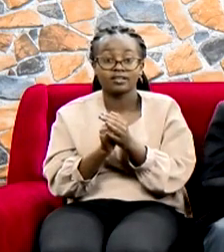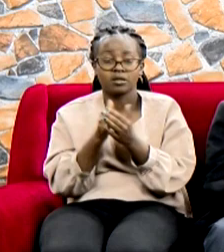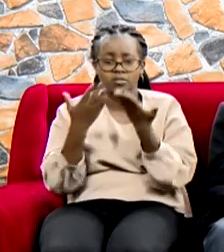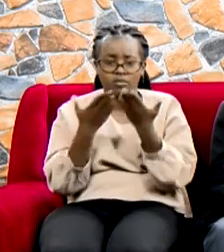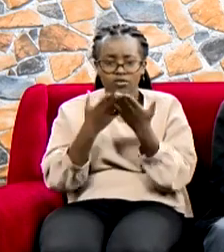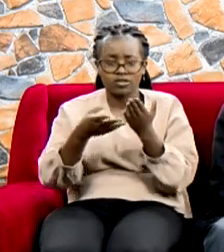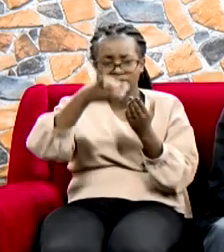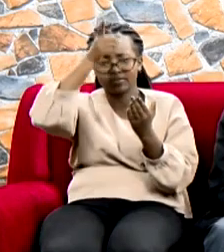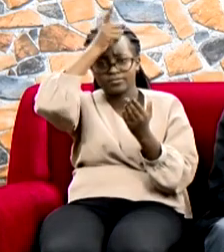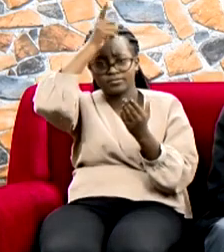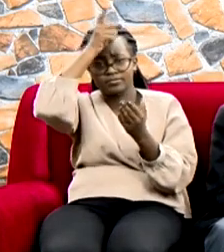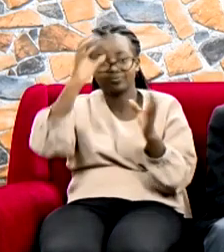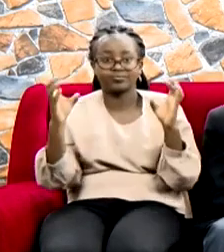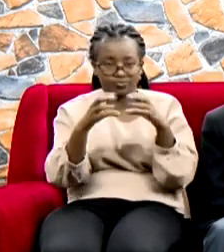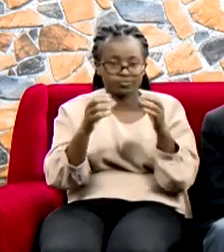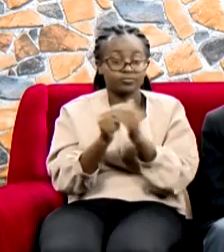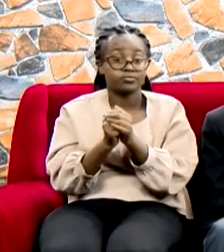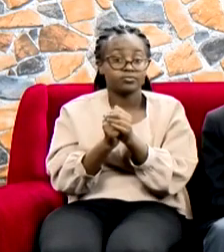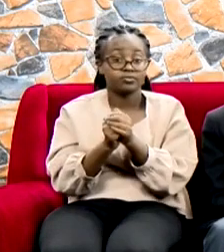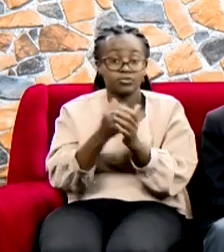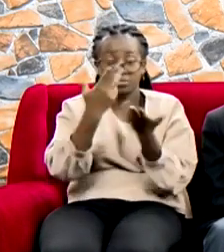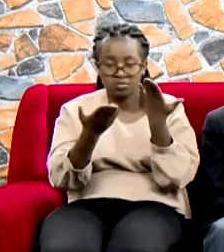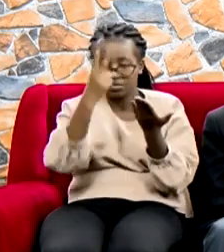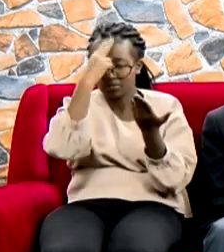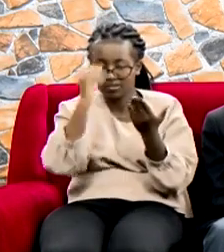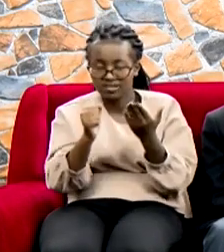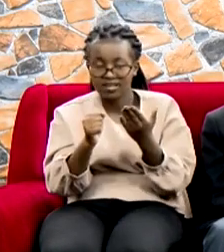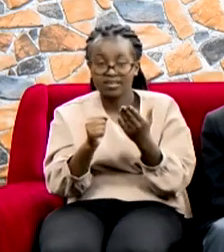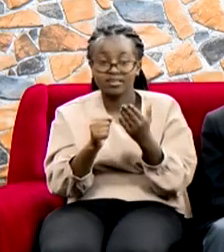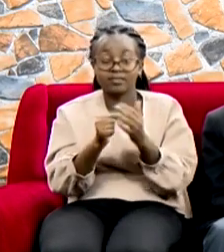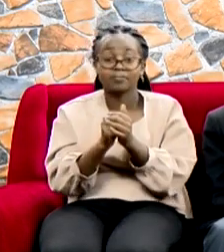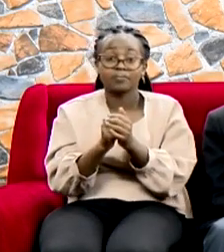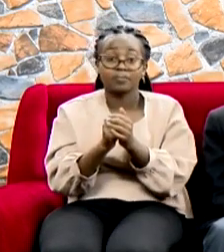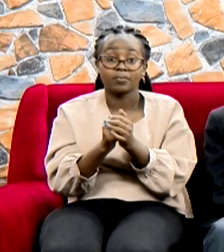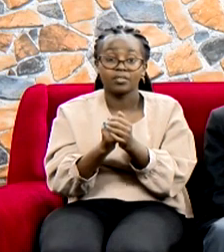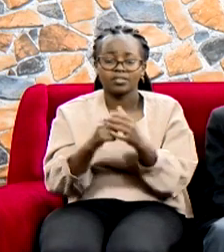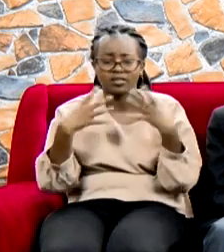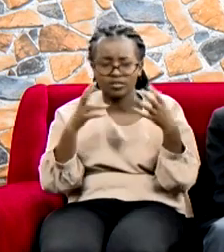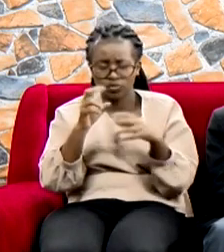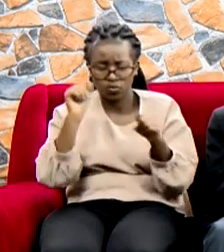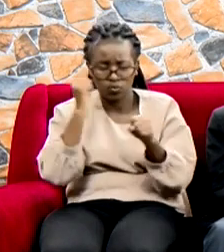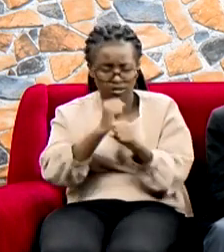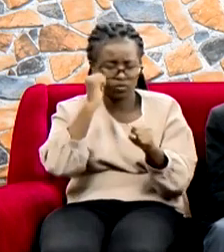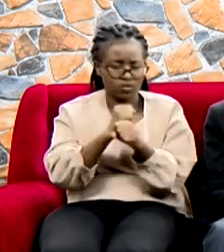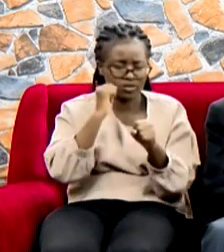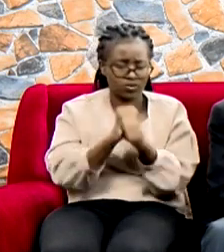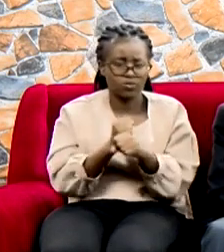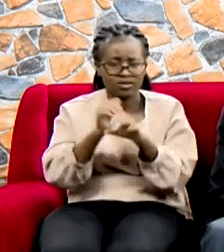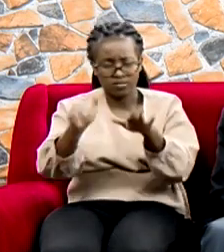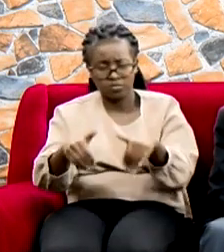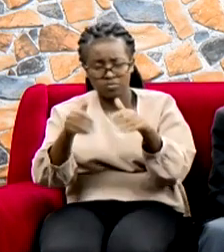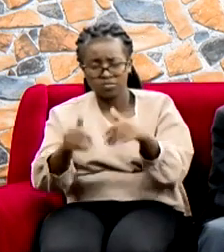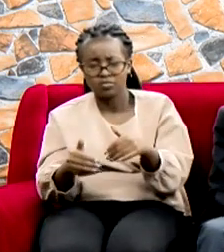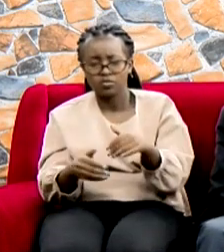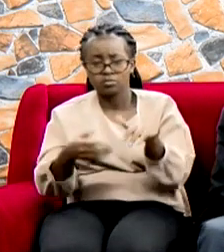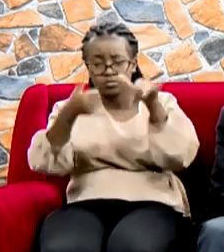pastoralist, let's say pastoralist community. And so parents are busy working in the field, herding cattle